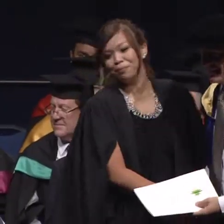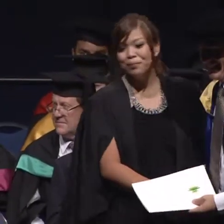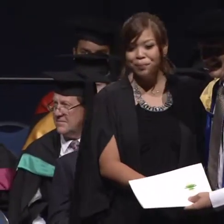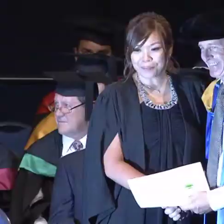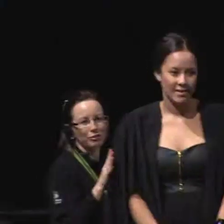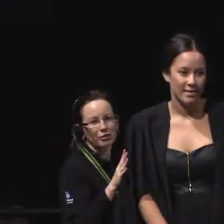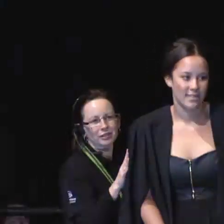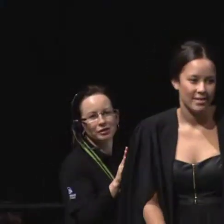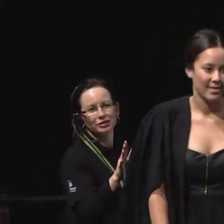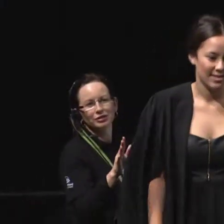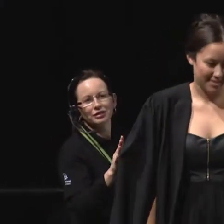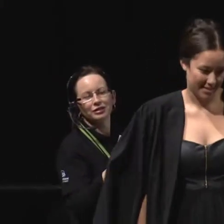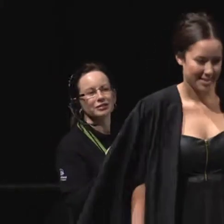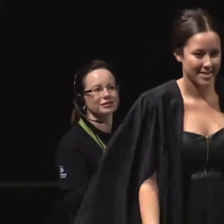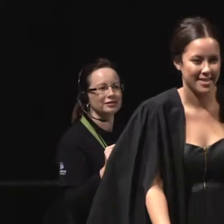Alicia Green.